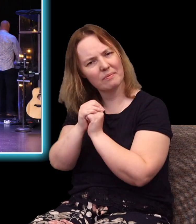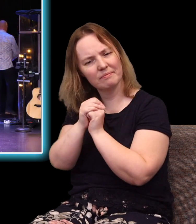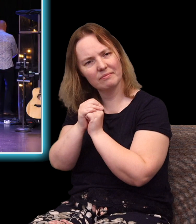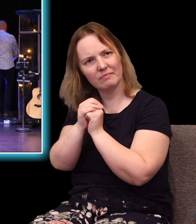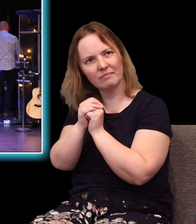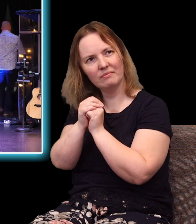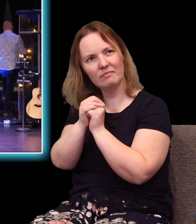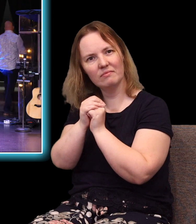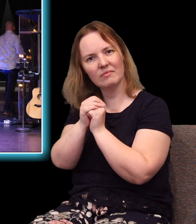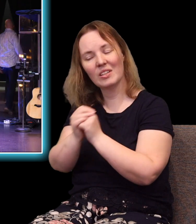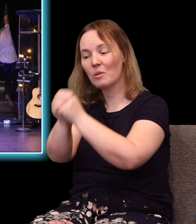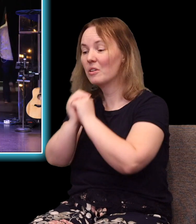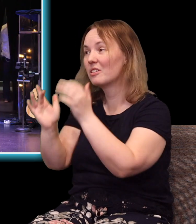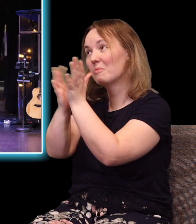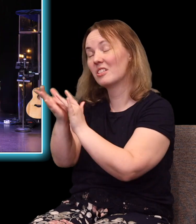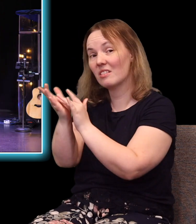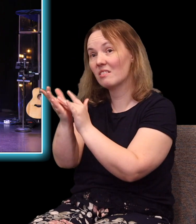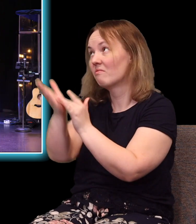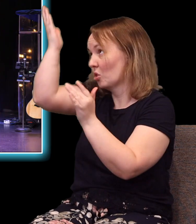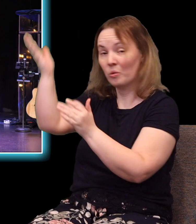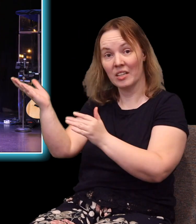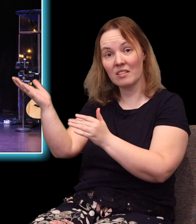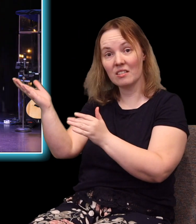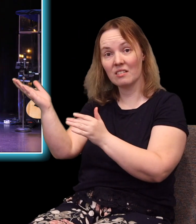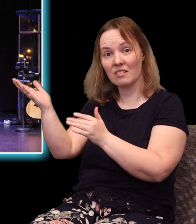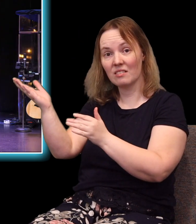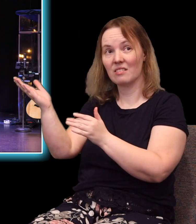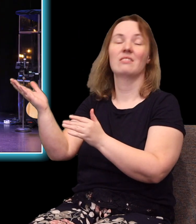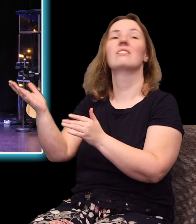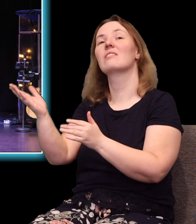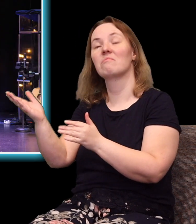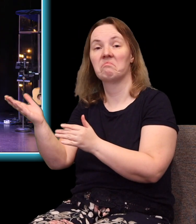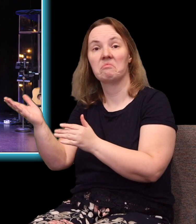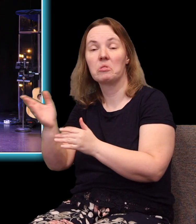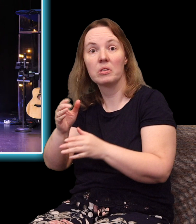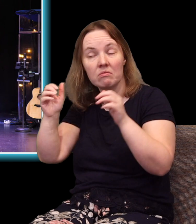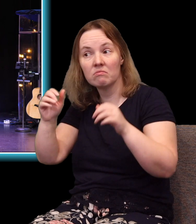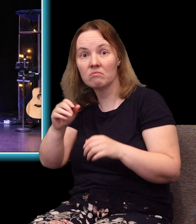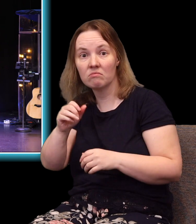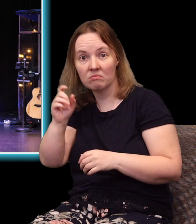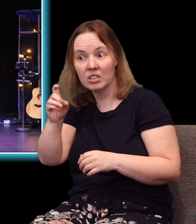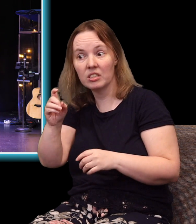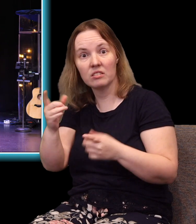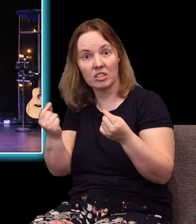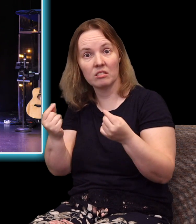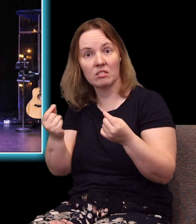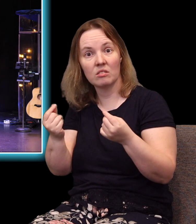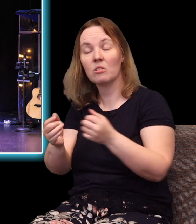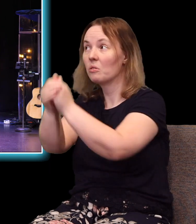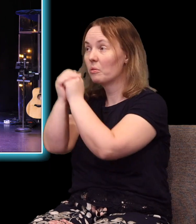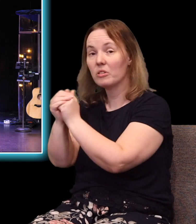know, when we worship Jesus for who he is, which, of course, we ought to do.